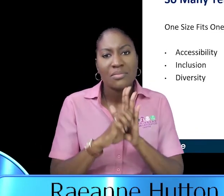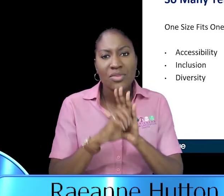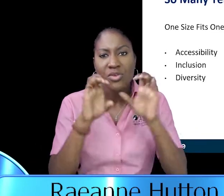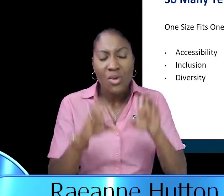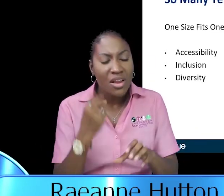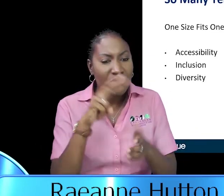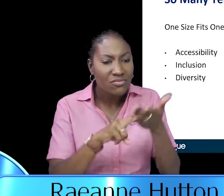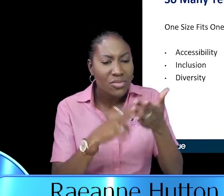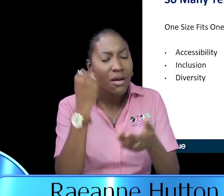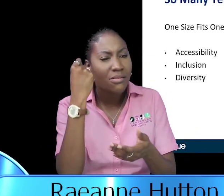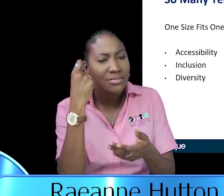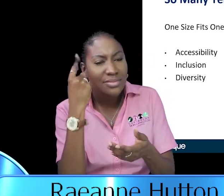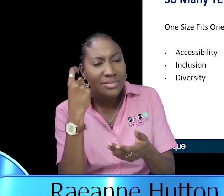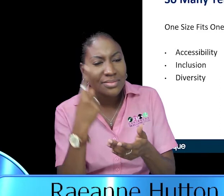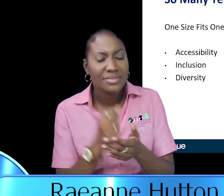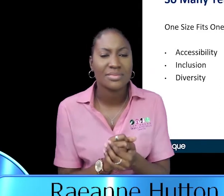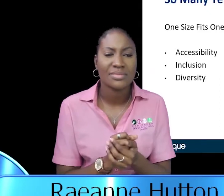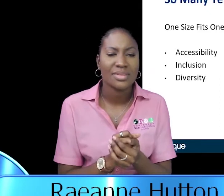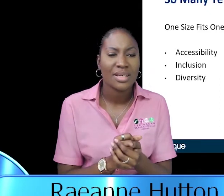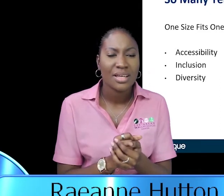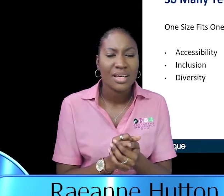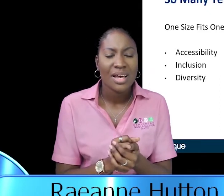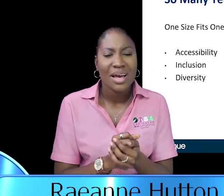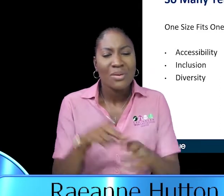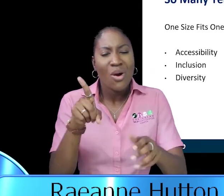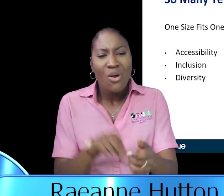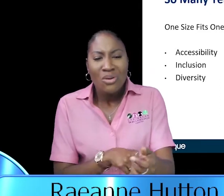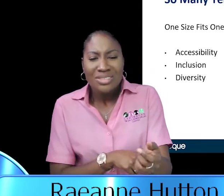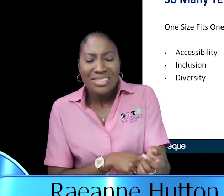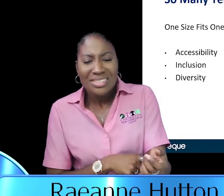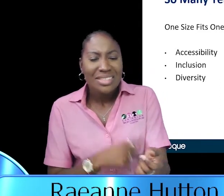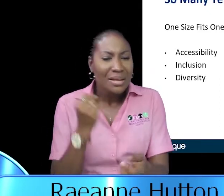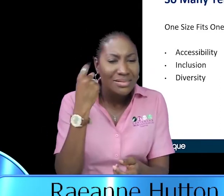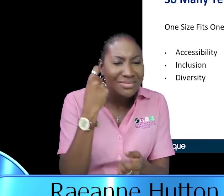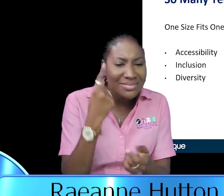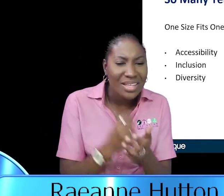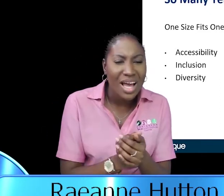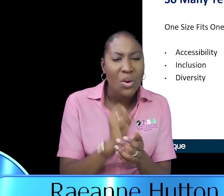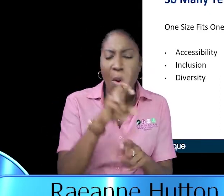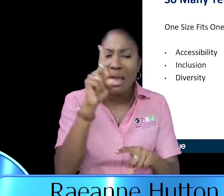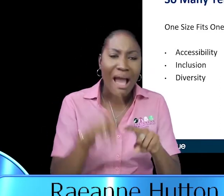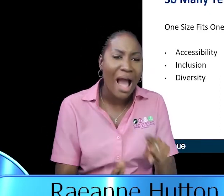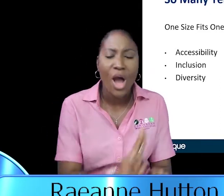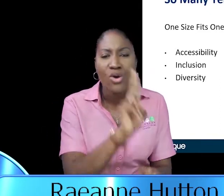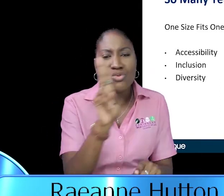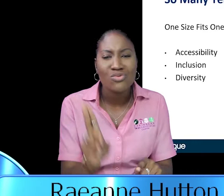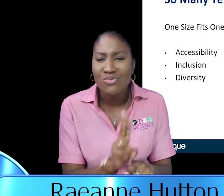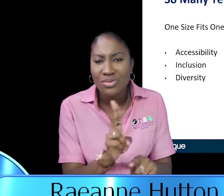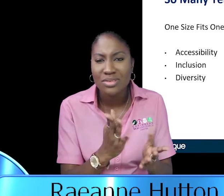take a long time, or it may be very inconvenient to use for numerous